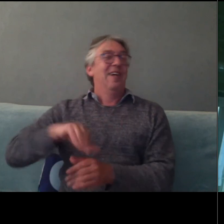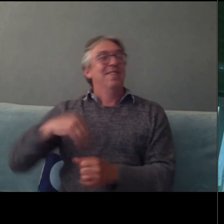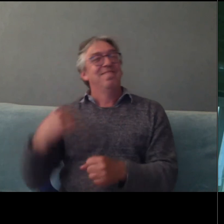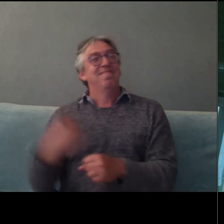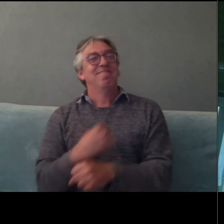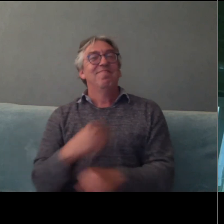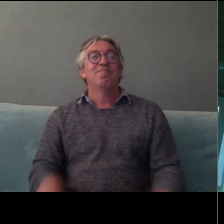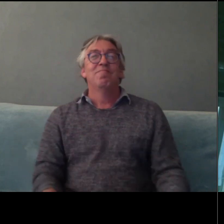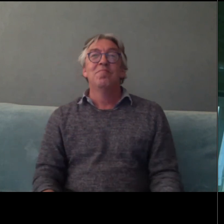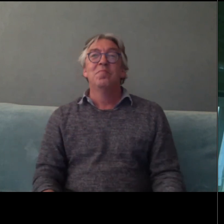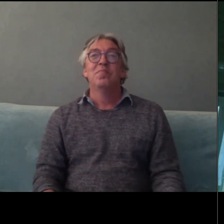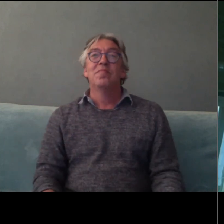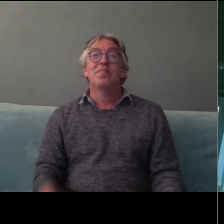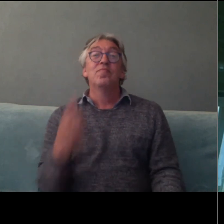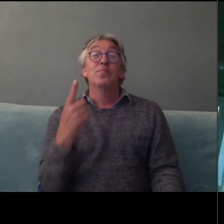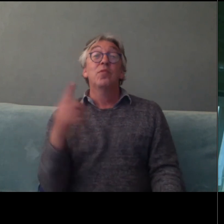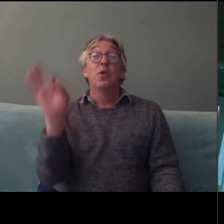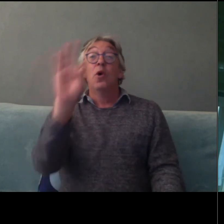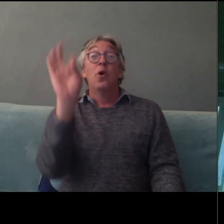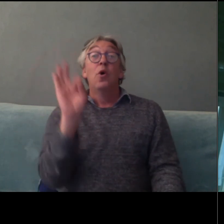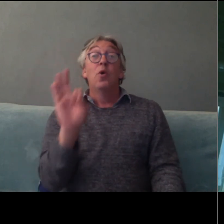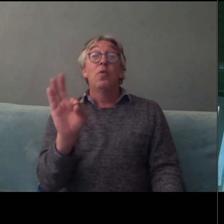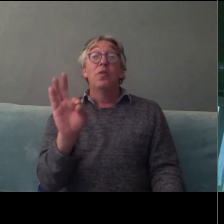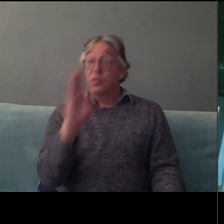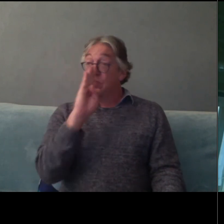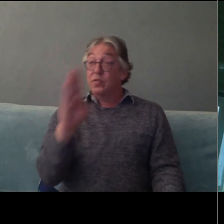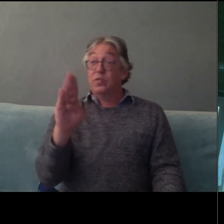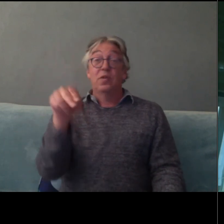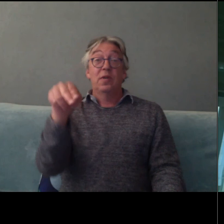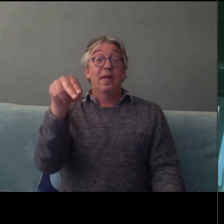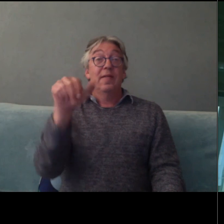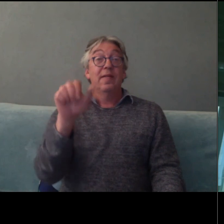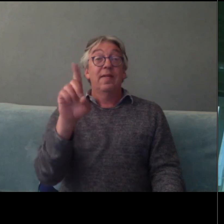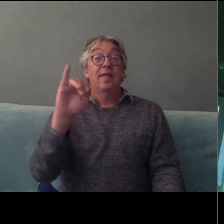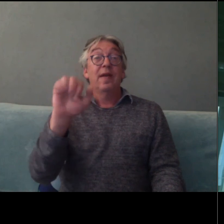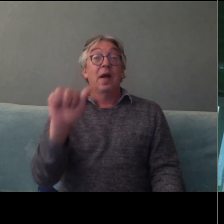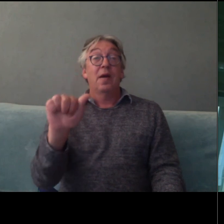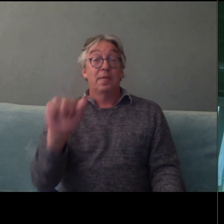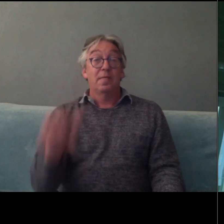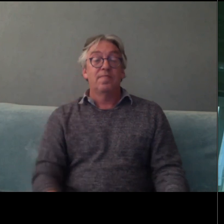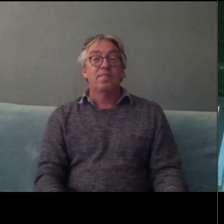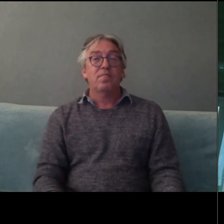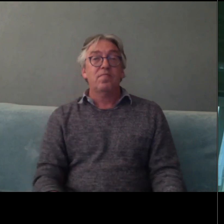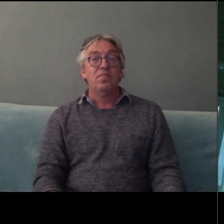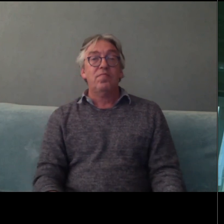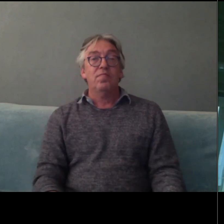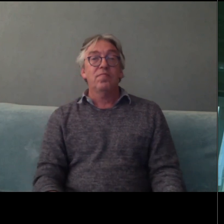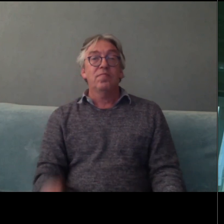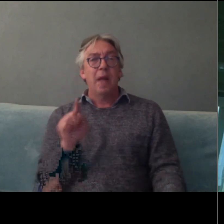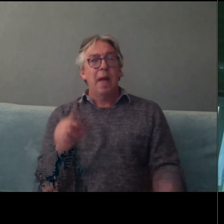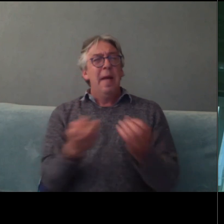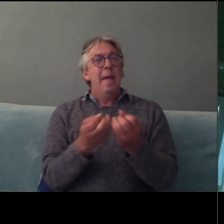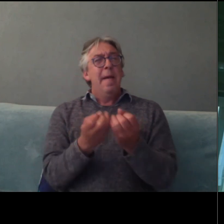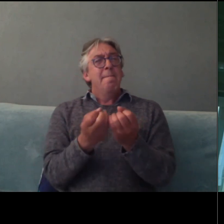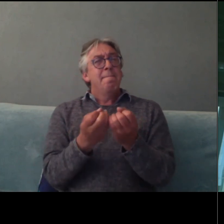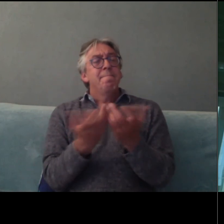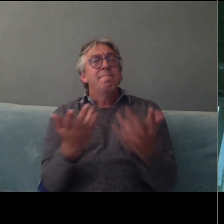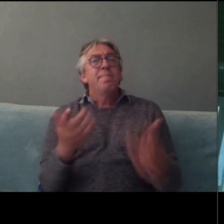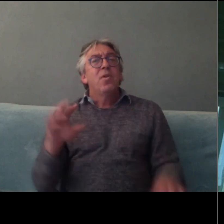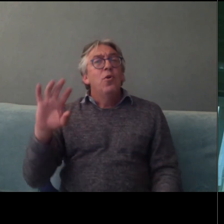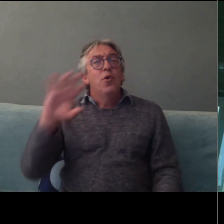have a question here for Nadia. It says, one interesting topic in many countries is whether the disability